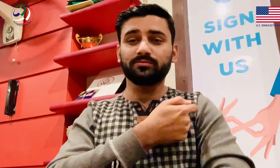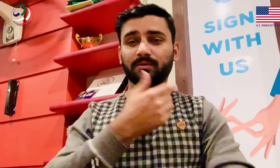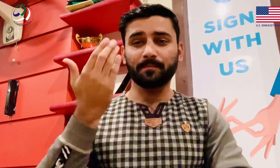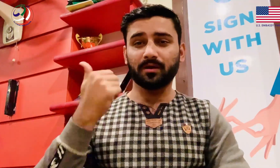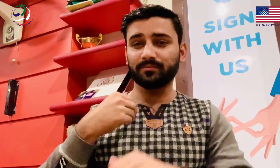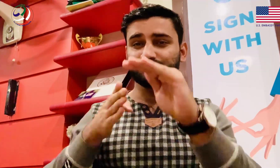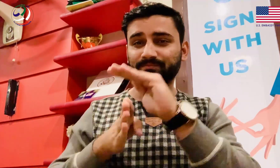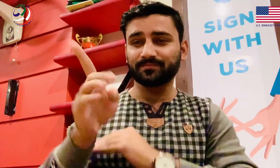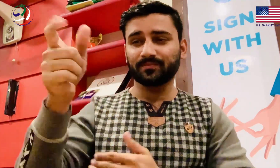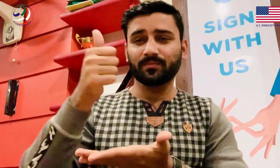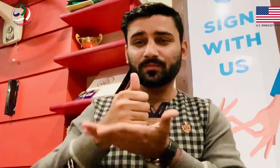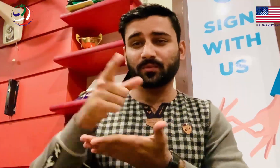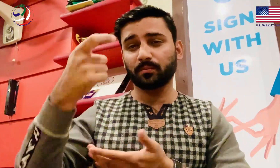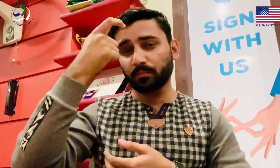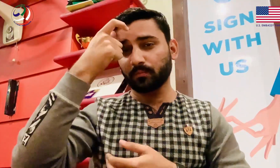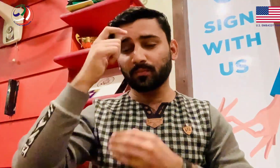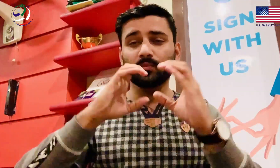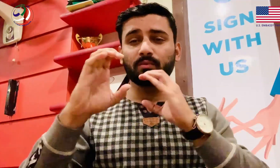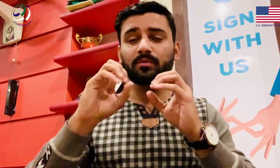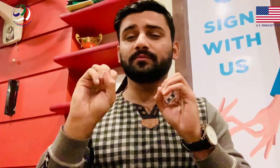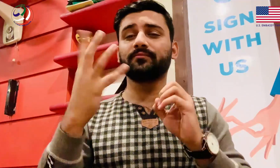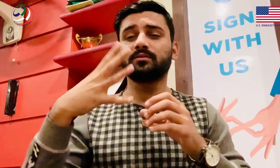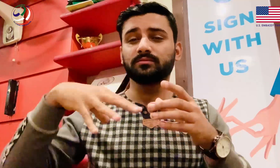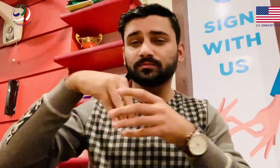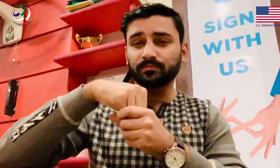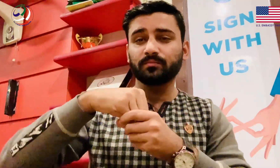Once I went to the doctor where they asked me what's wrong.